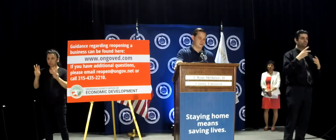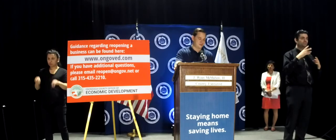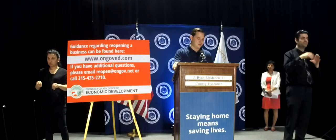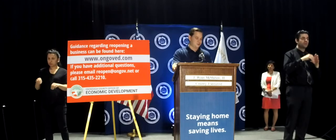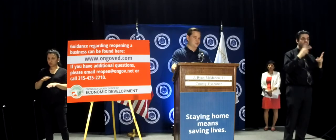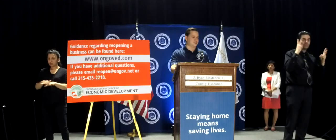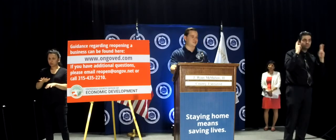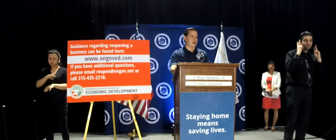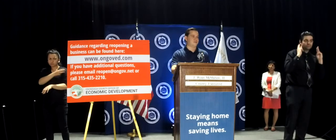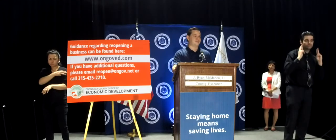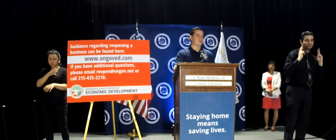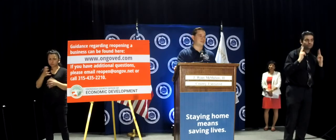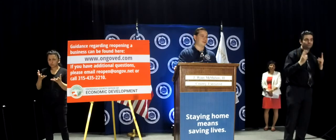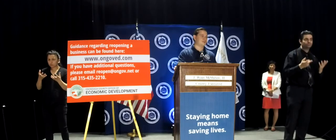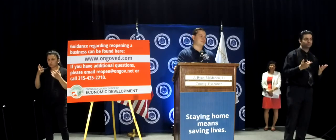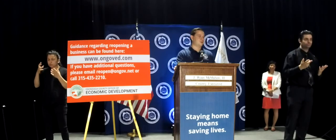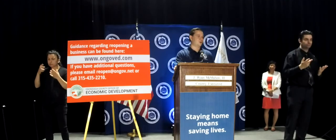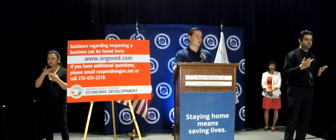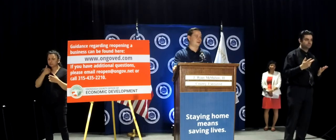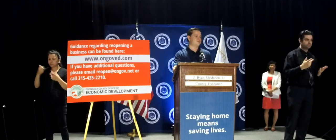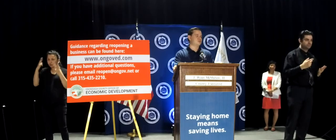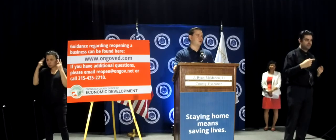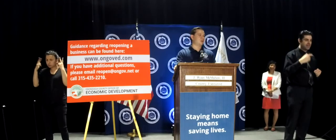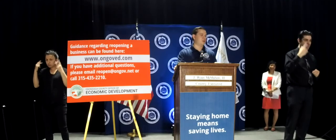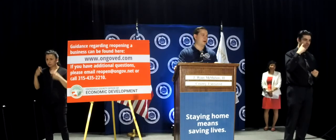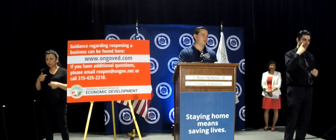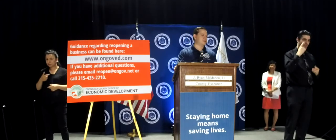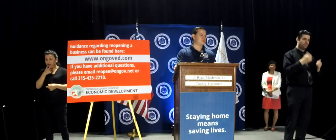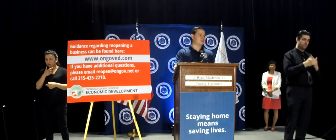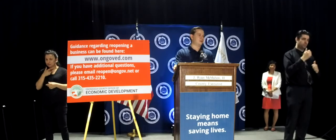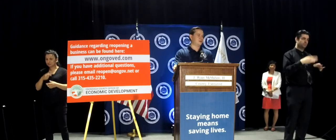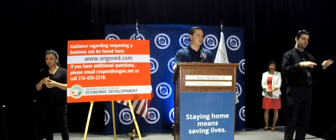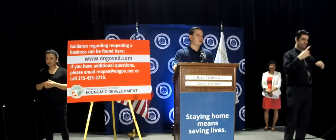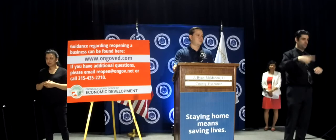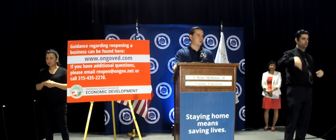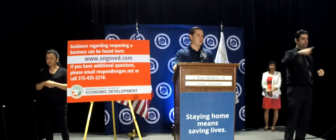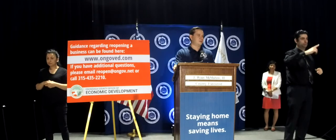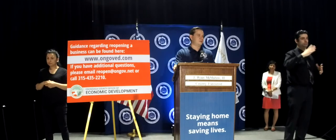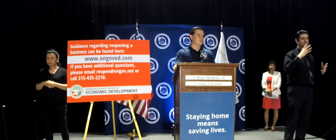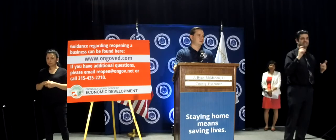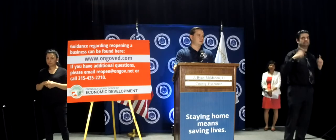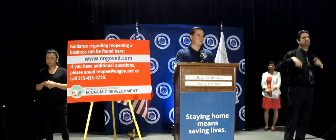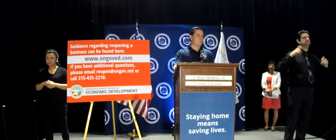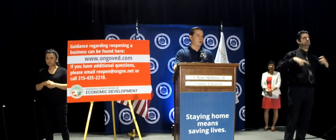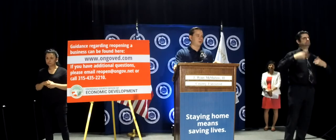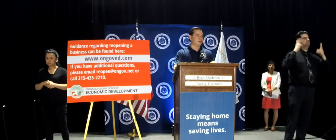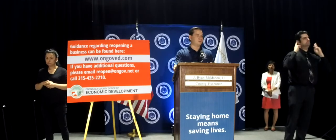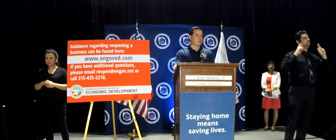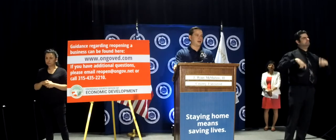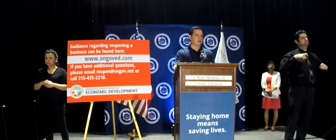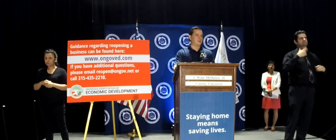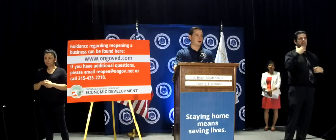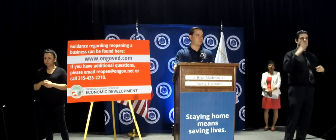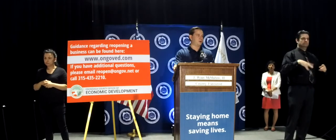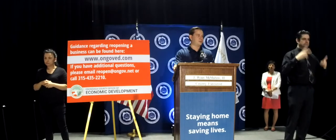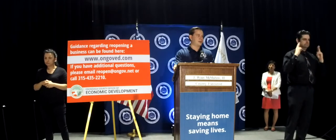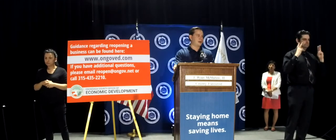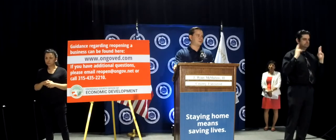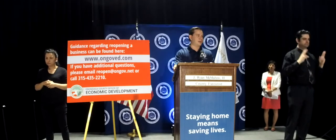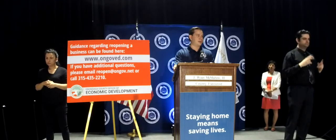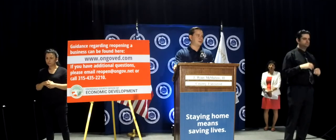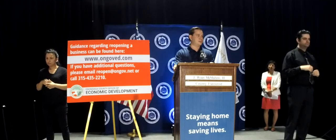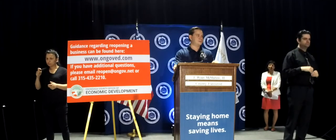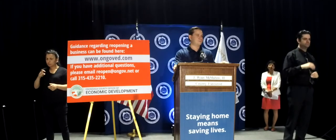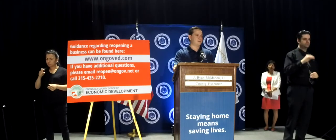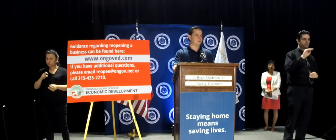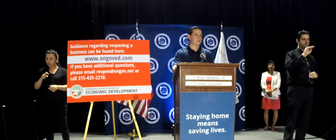about it. Trisha's laughing. I was joking about this earlier, but the mullet really had a long period of time